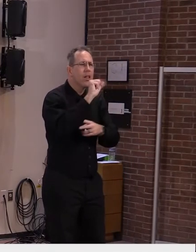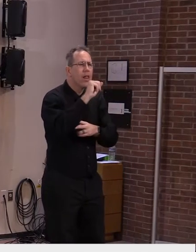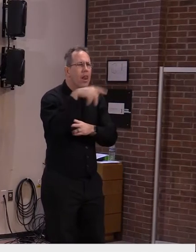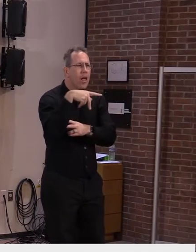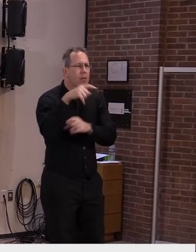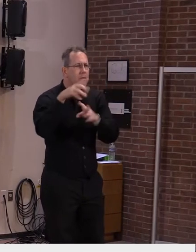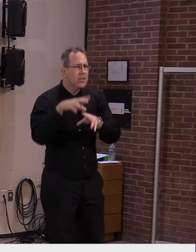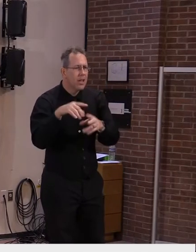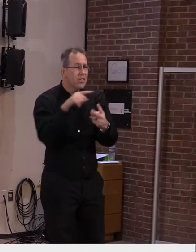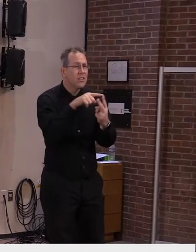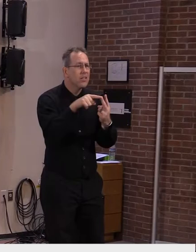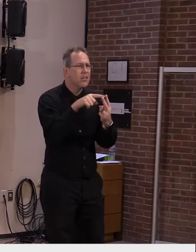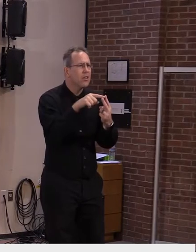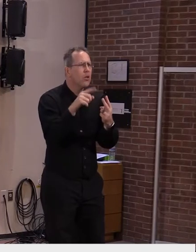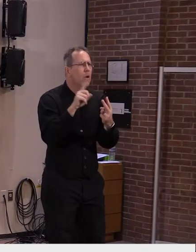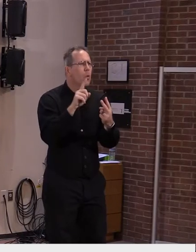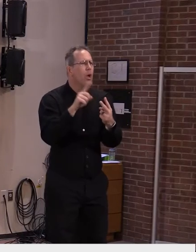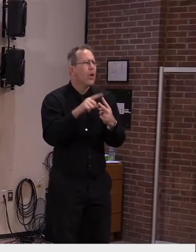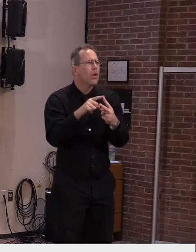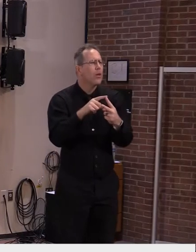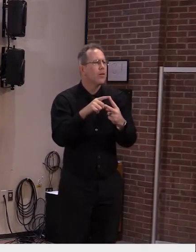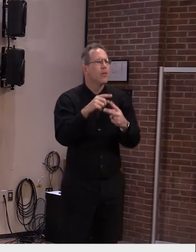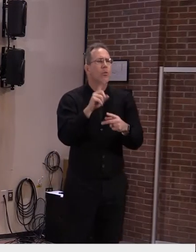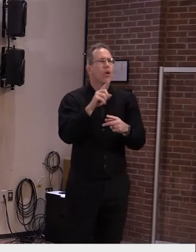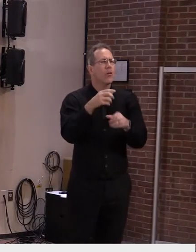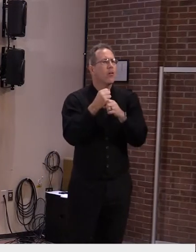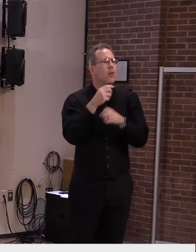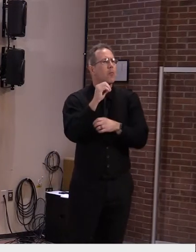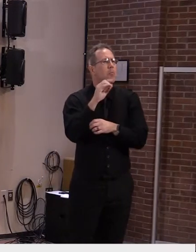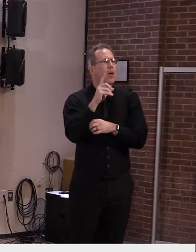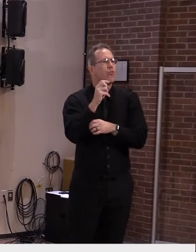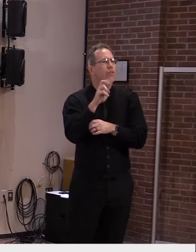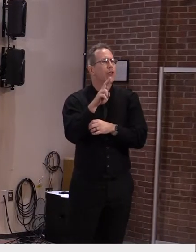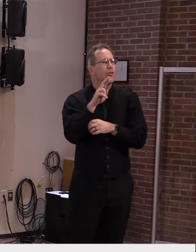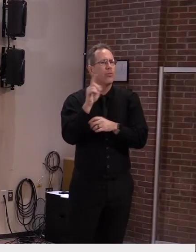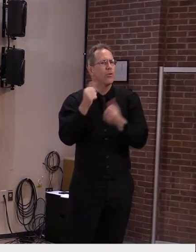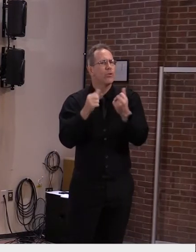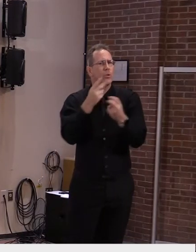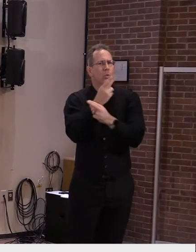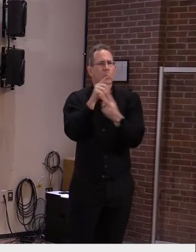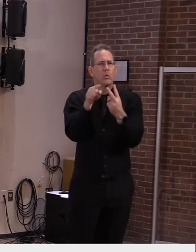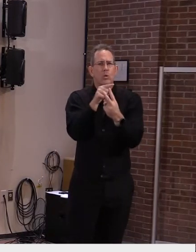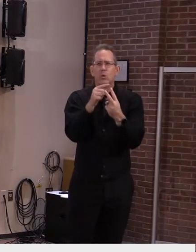have an update on those efforts as well as a potential timeline. You're way ahead of me on that one.